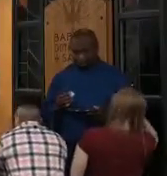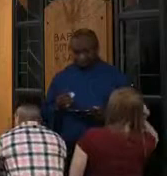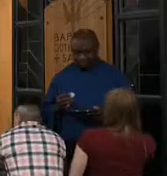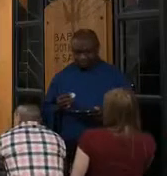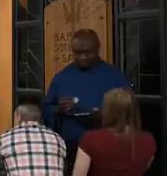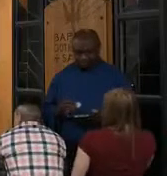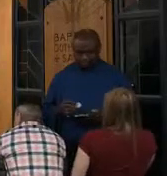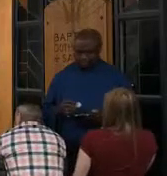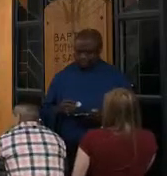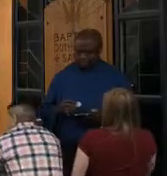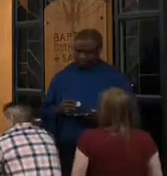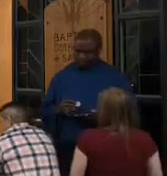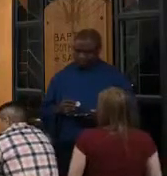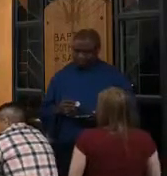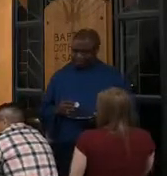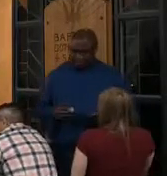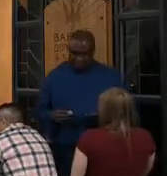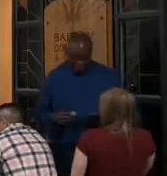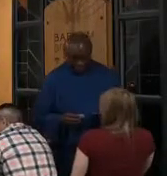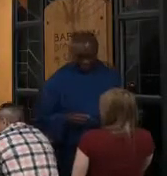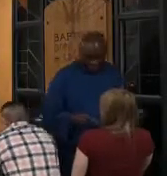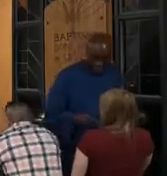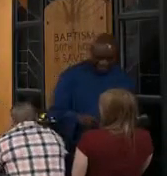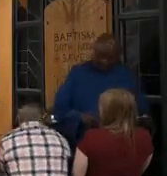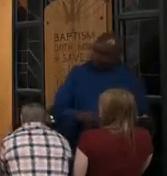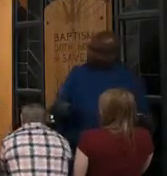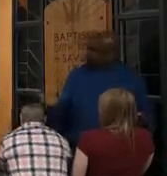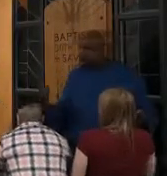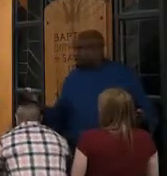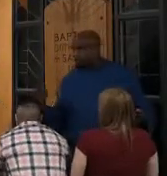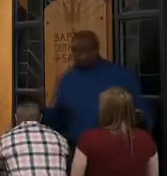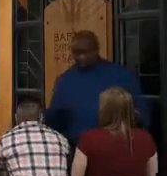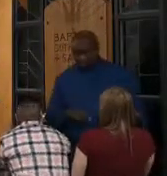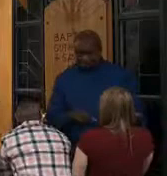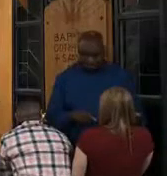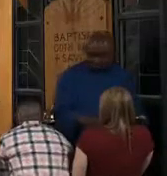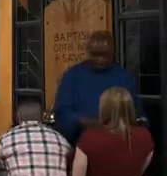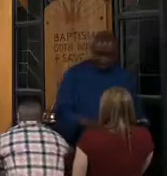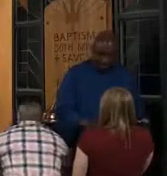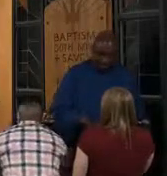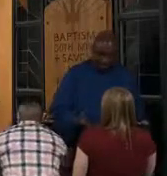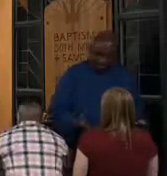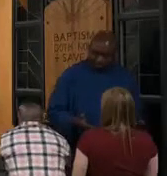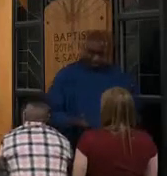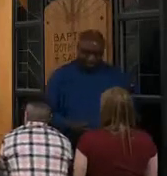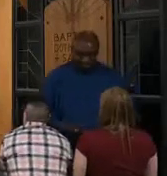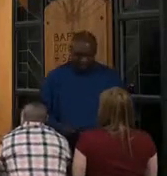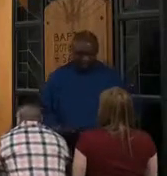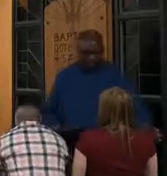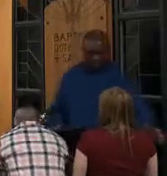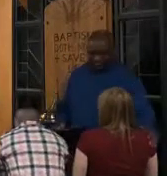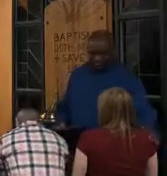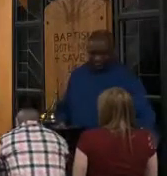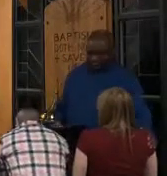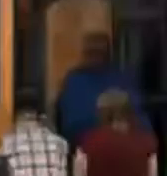what? You make it hard like that. We make noise. Take and eat the true body of